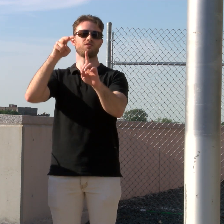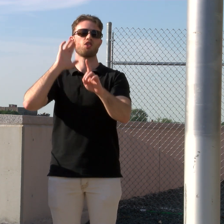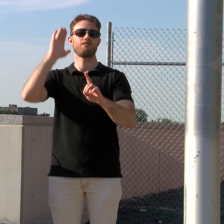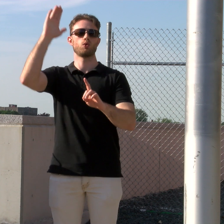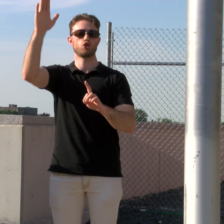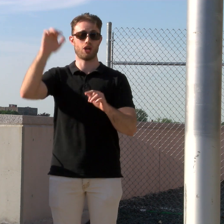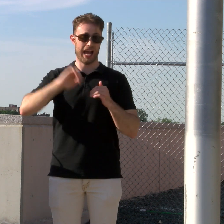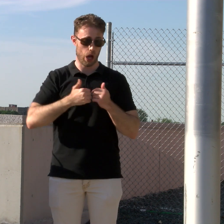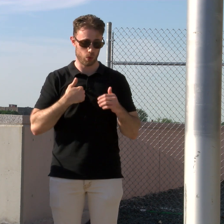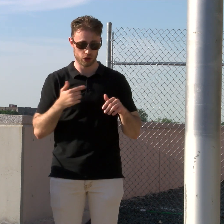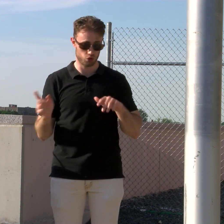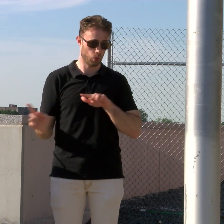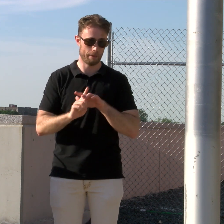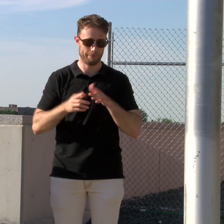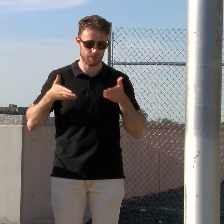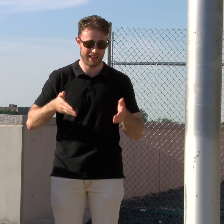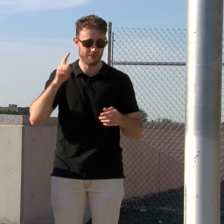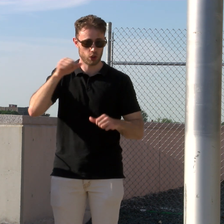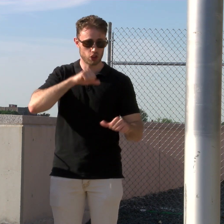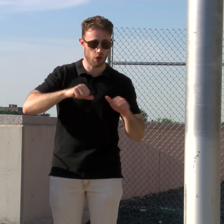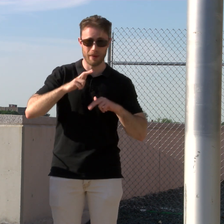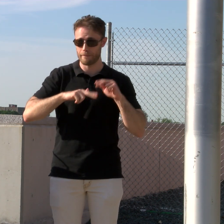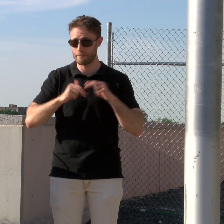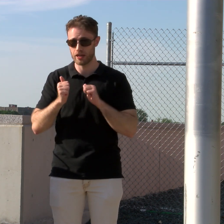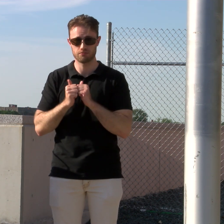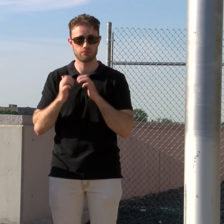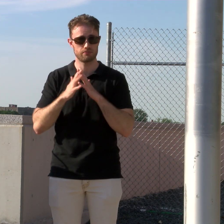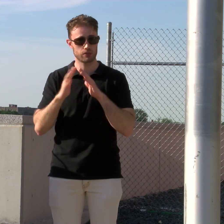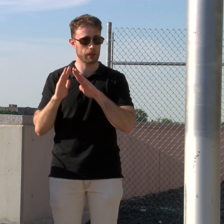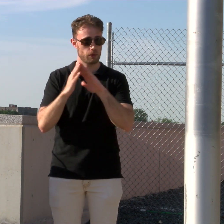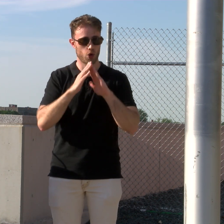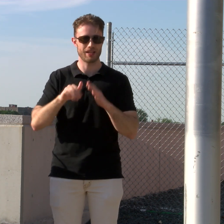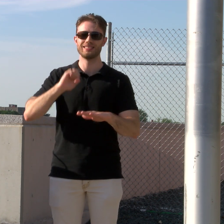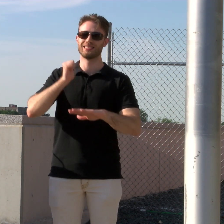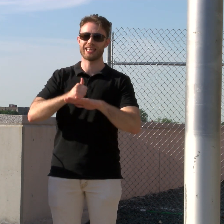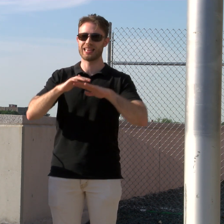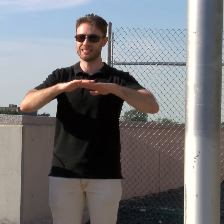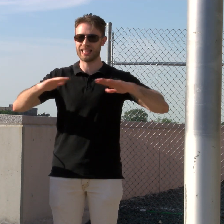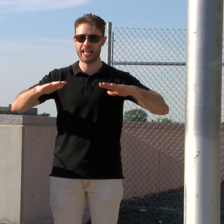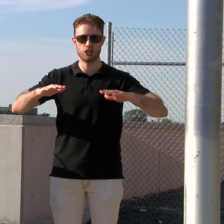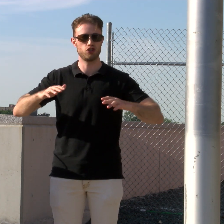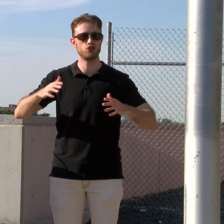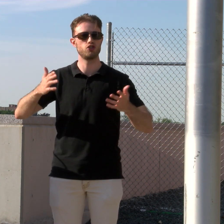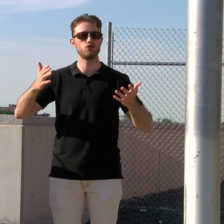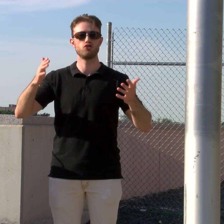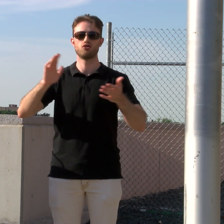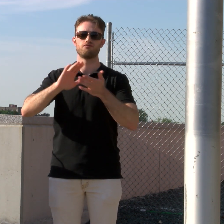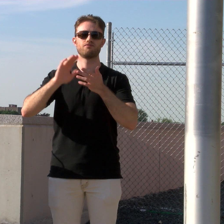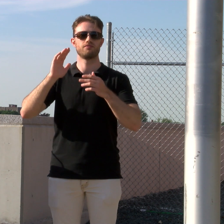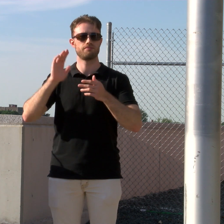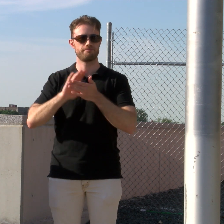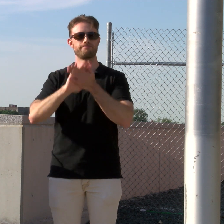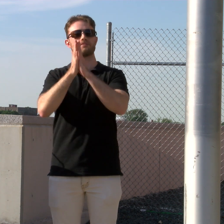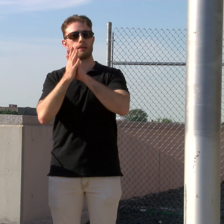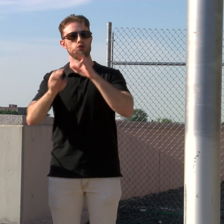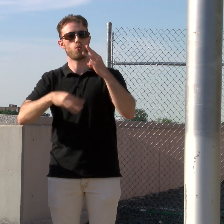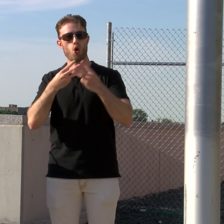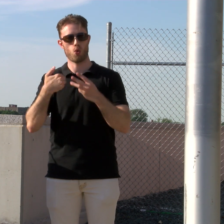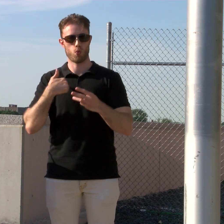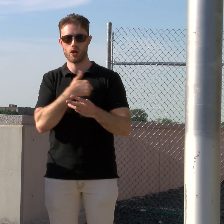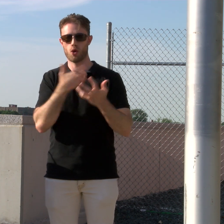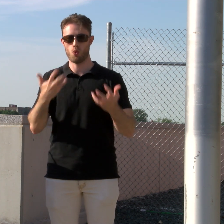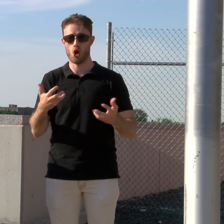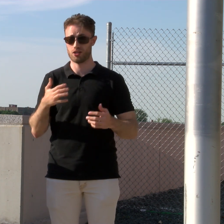show up for each other and build community set the stage for the world that we want to live in. Our queer ancestors